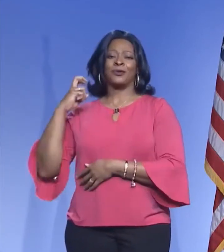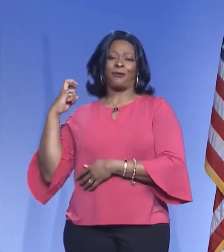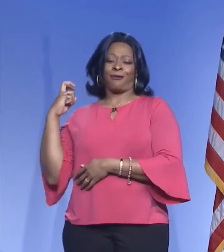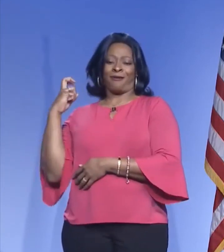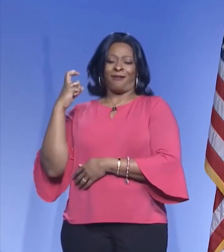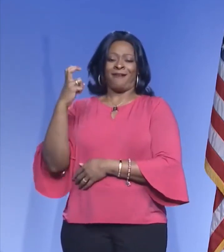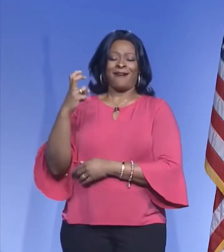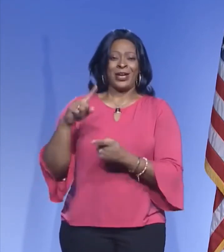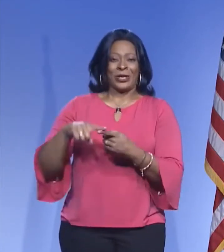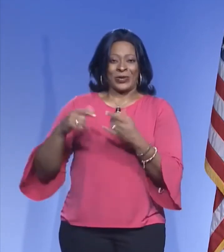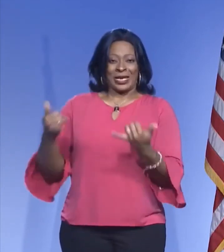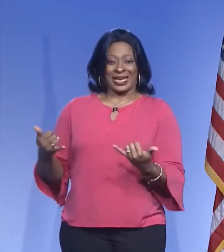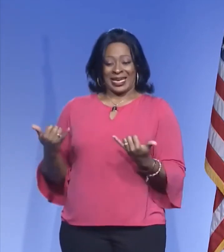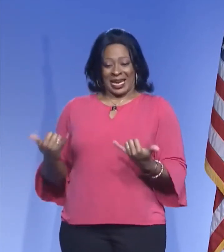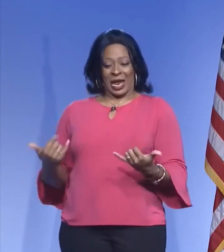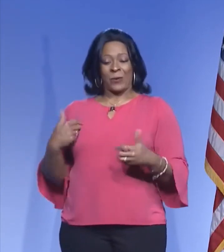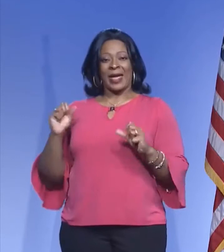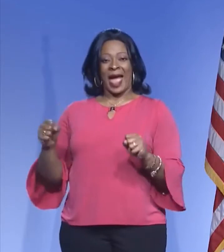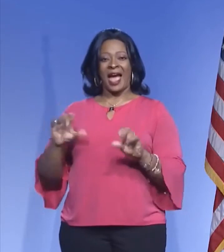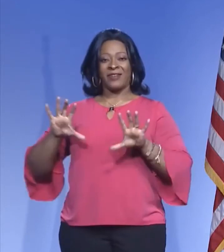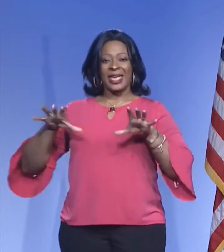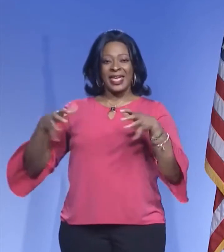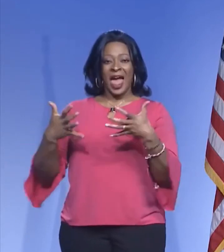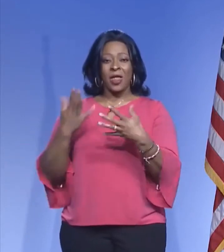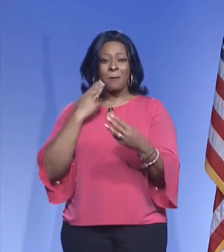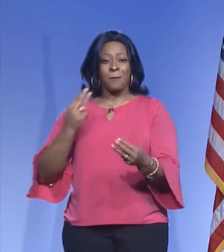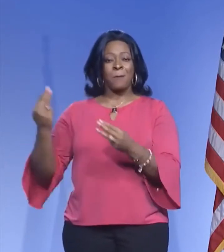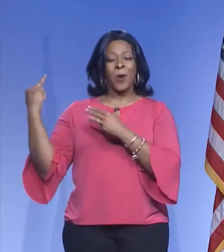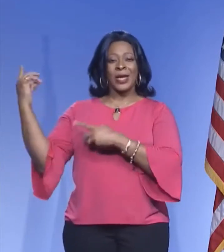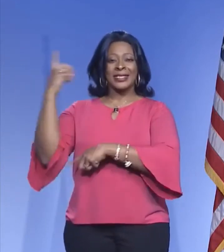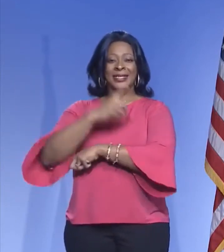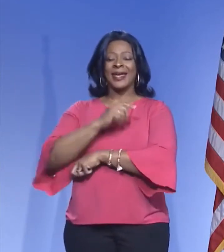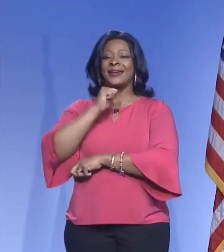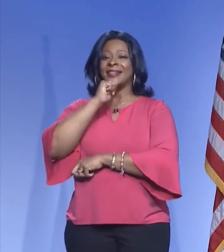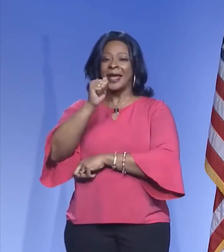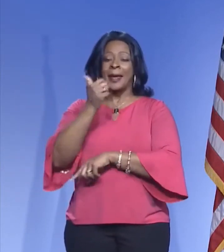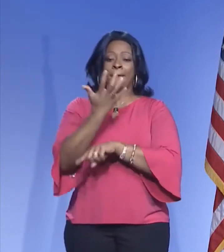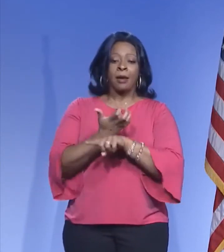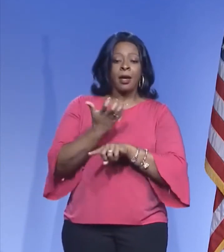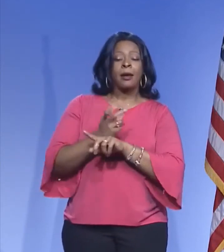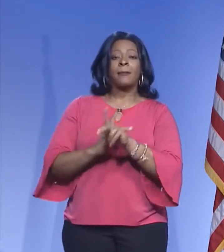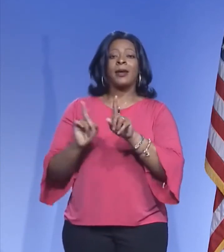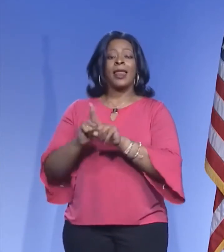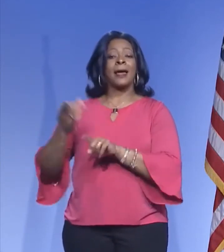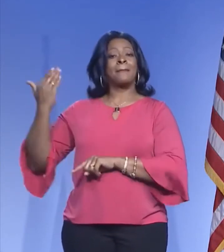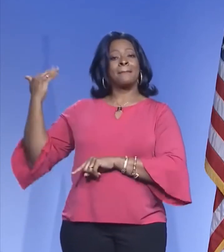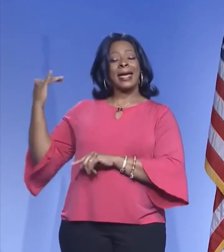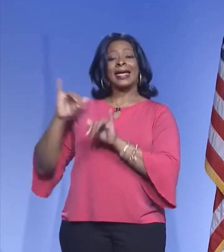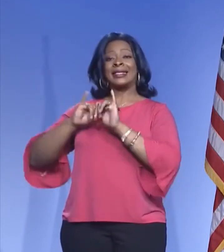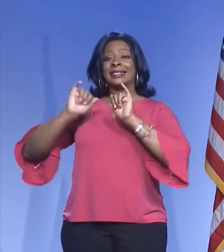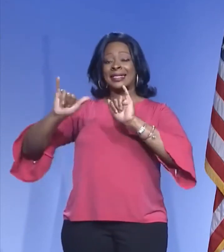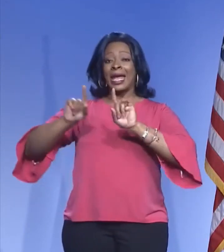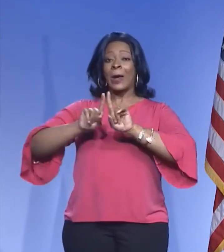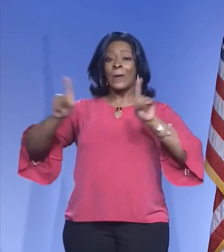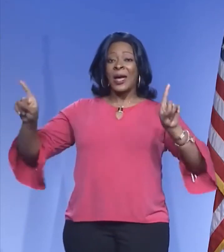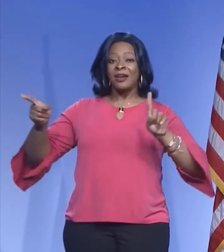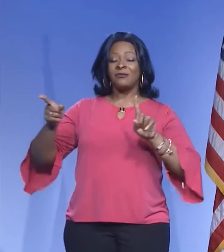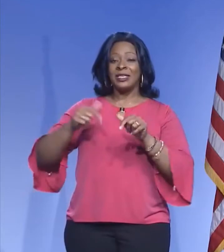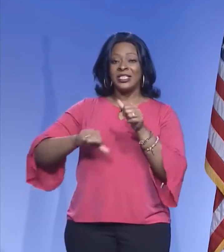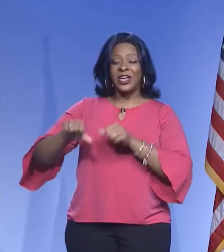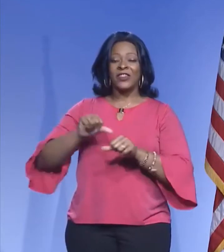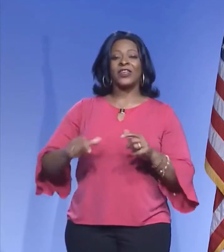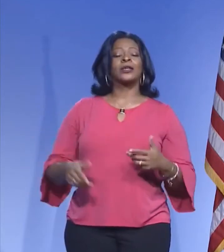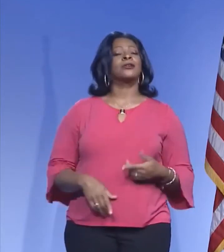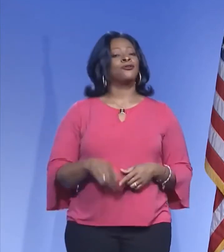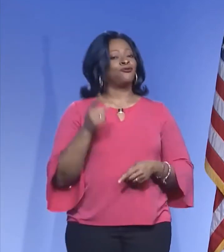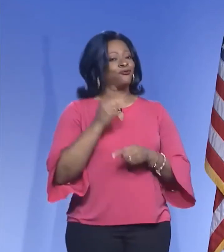can actually have gatherings on Memorial Day and you're not begging people like you have in the past to stay away from each other? Right.